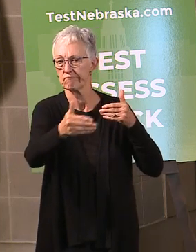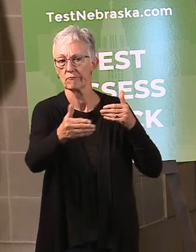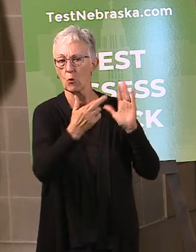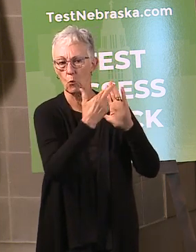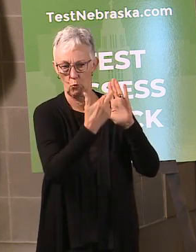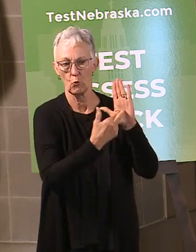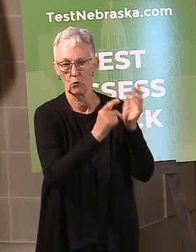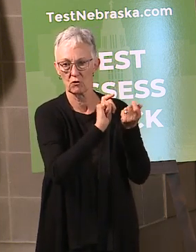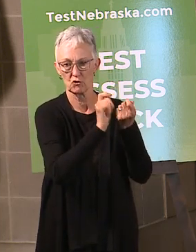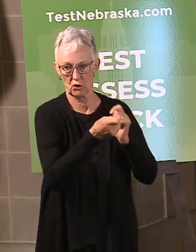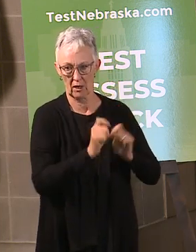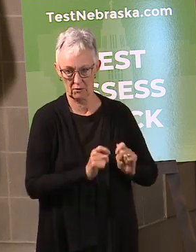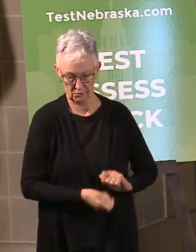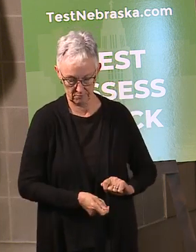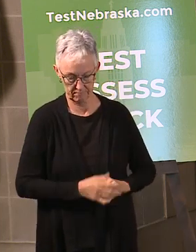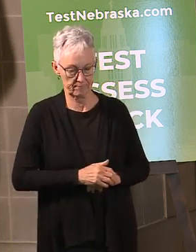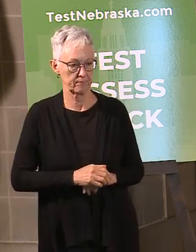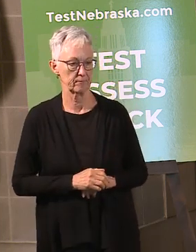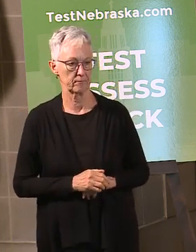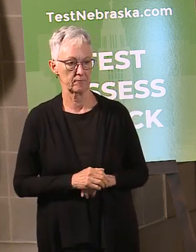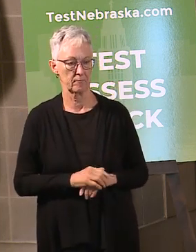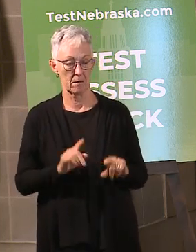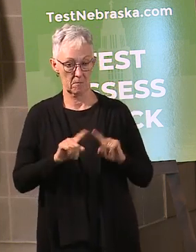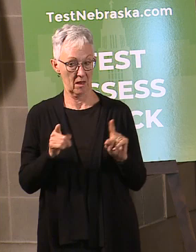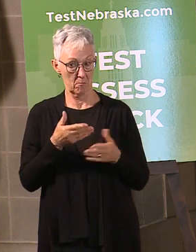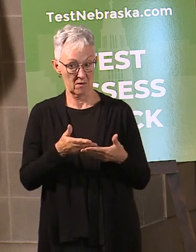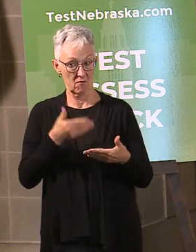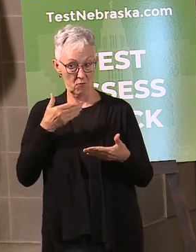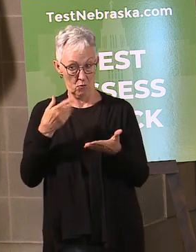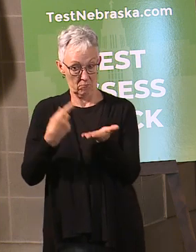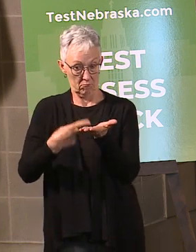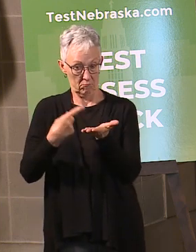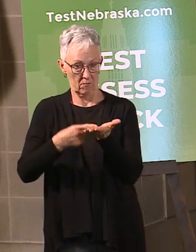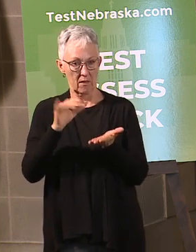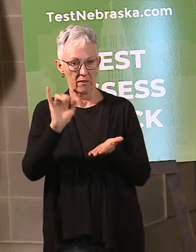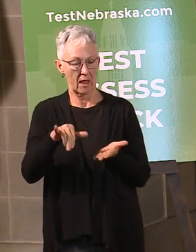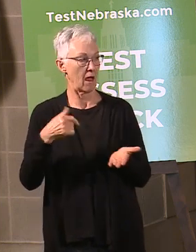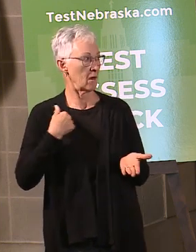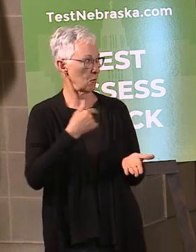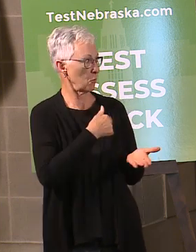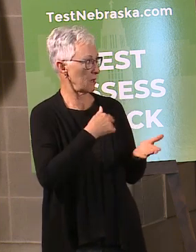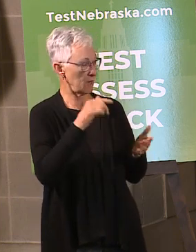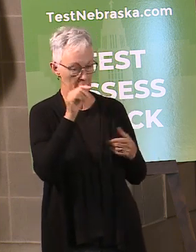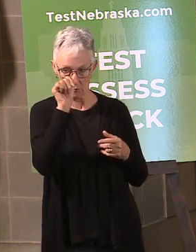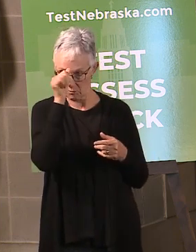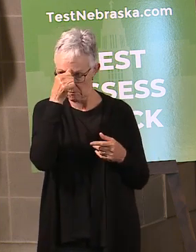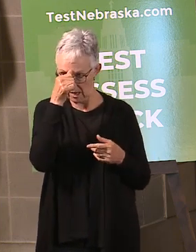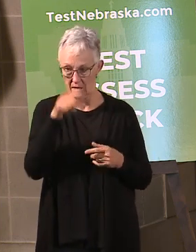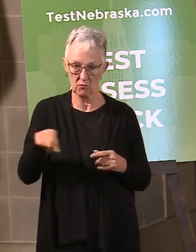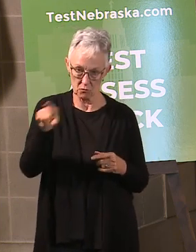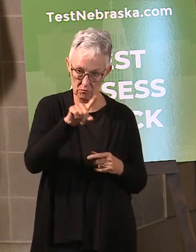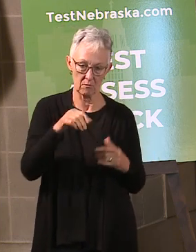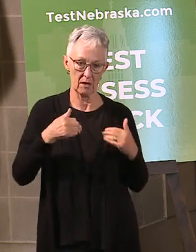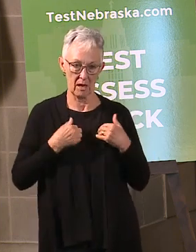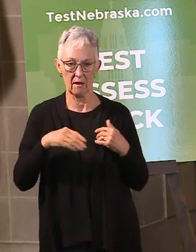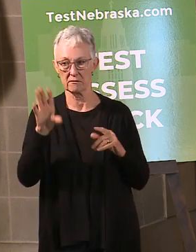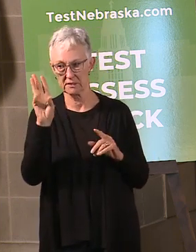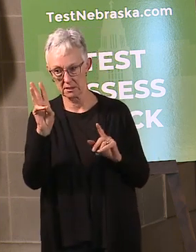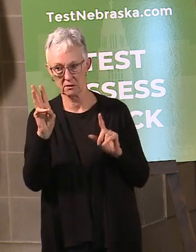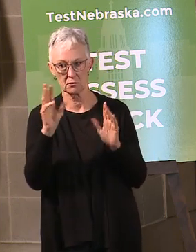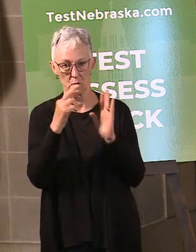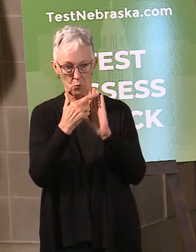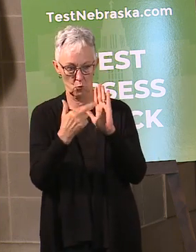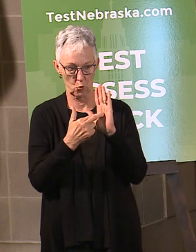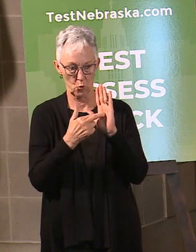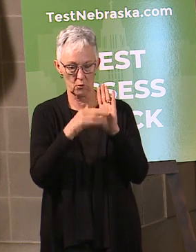we get into that, I want to remind people that, again, we've got our 6 rules in place to be able to slow the spread. We want people